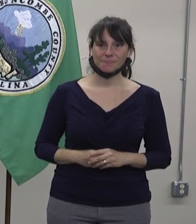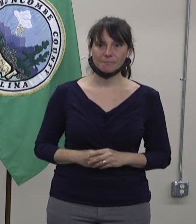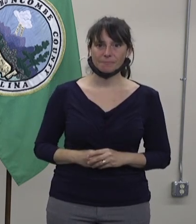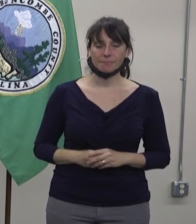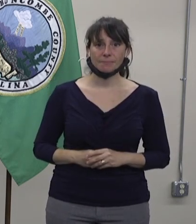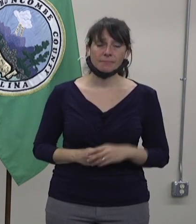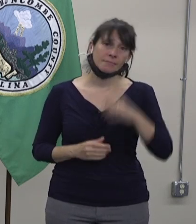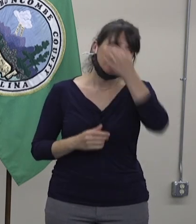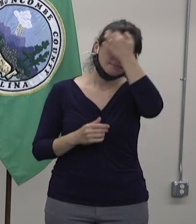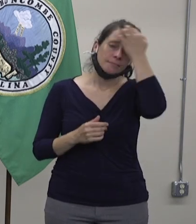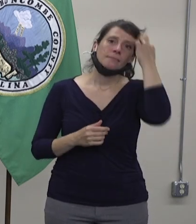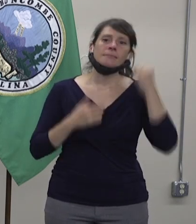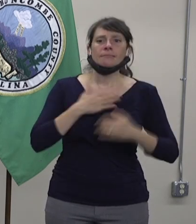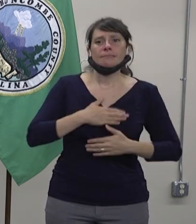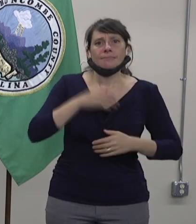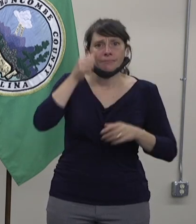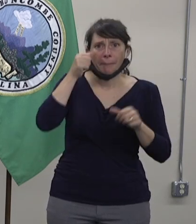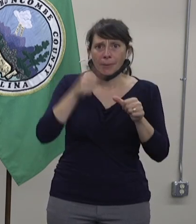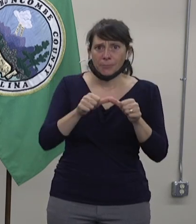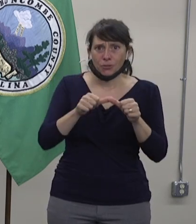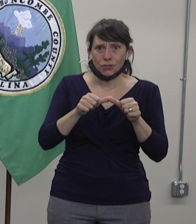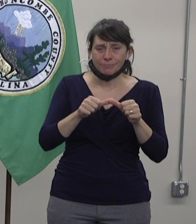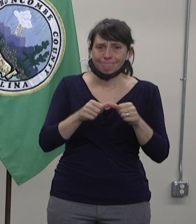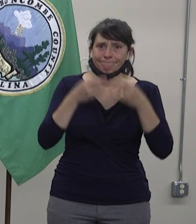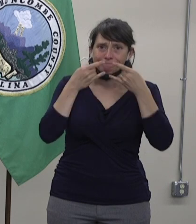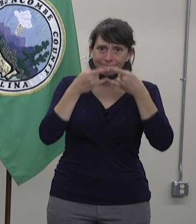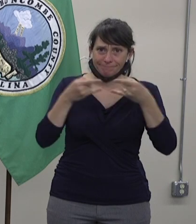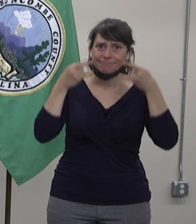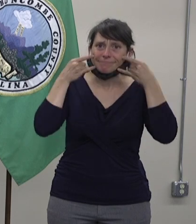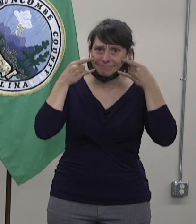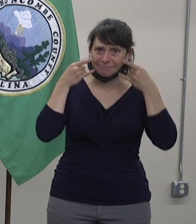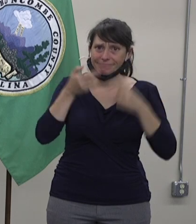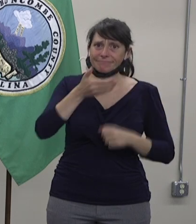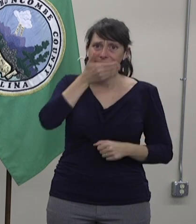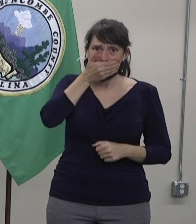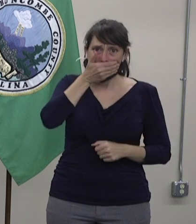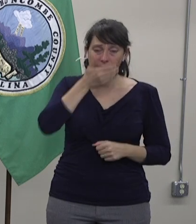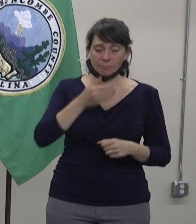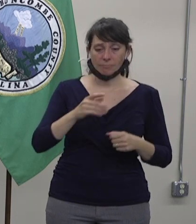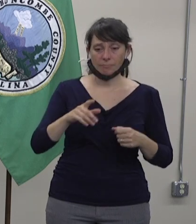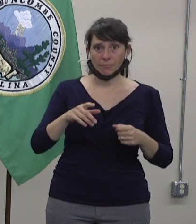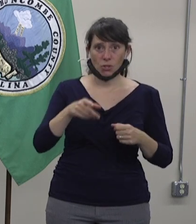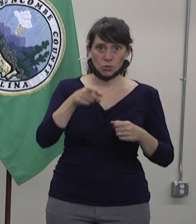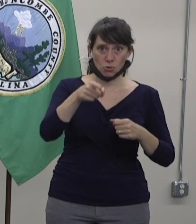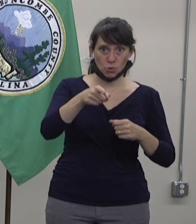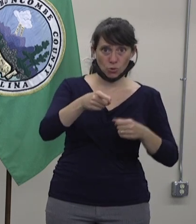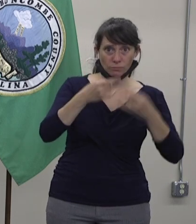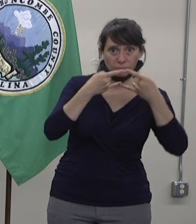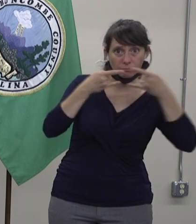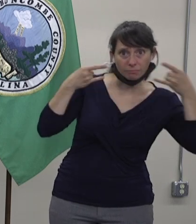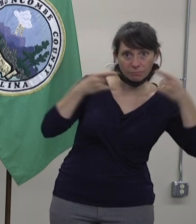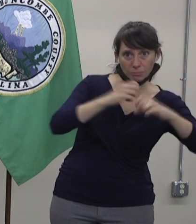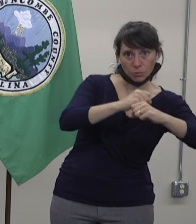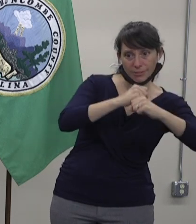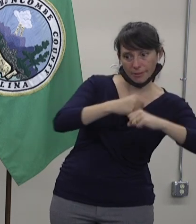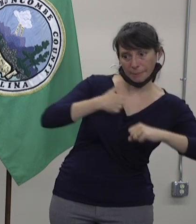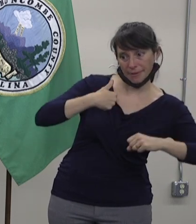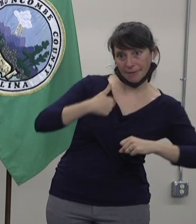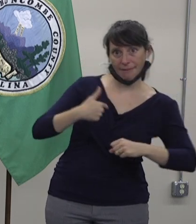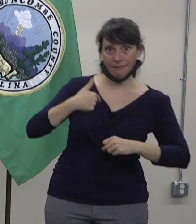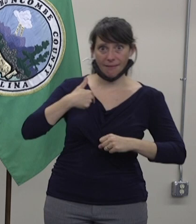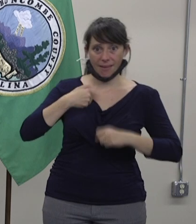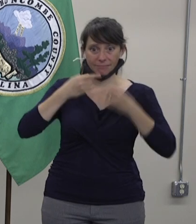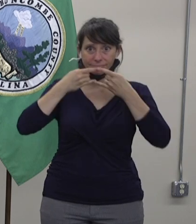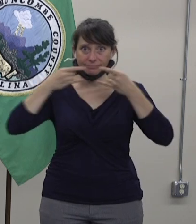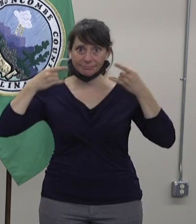Please remember to wear your cloth face covering. You protect me, and I protect you when we wear